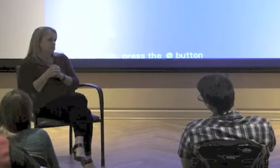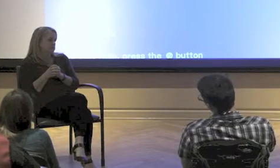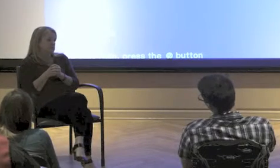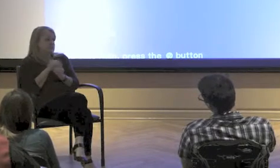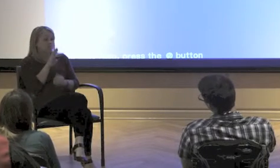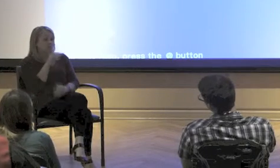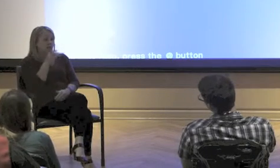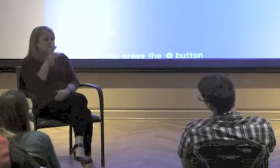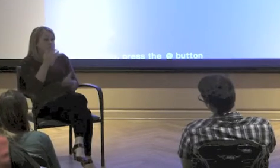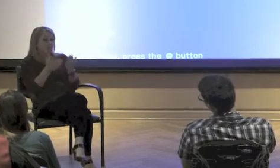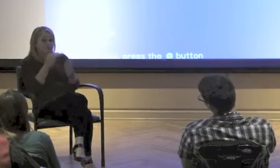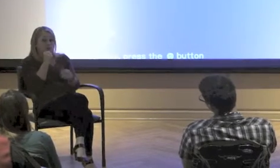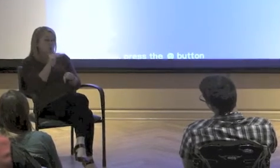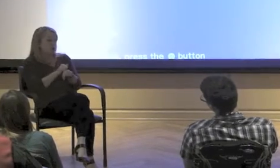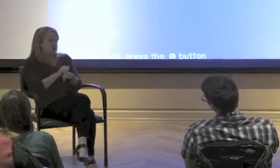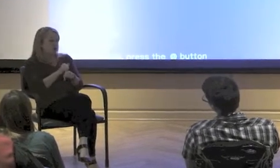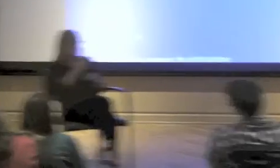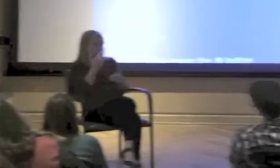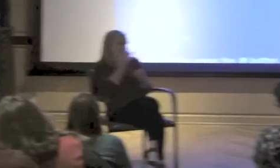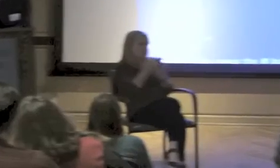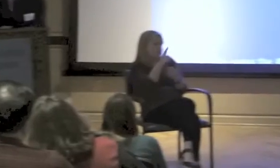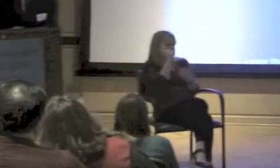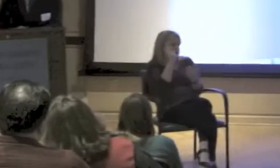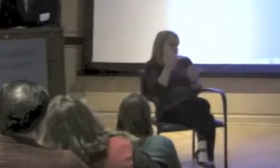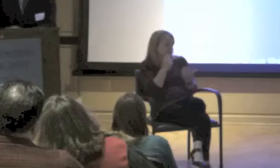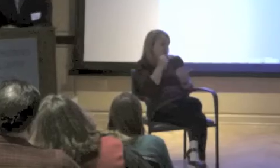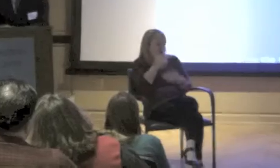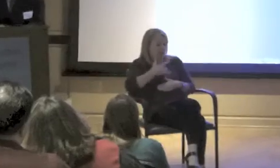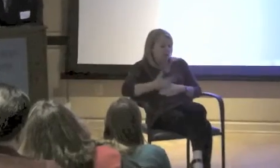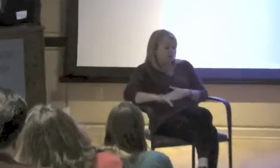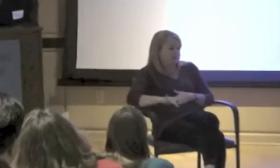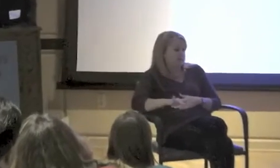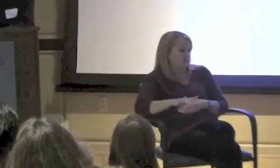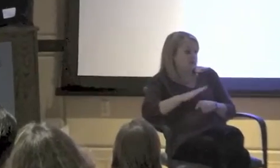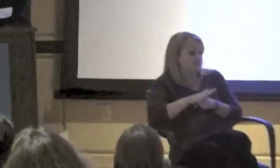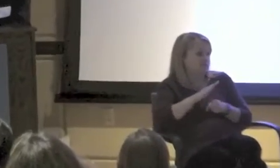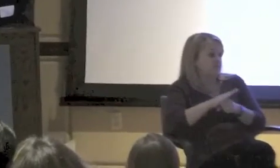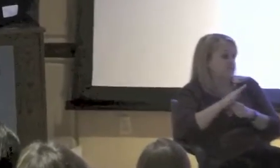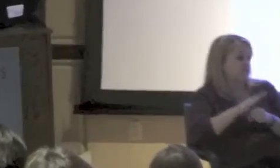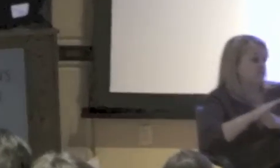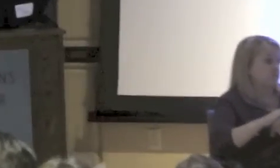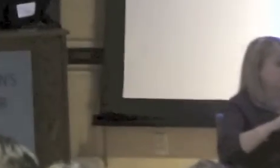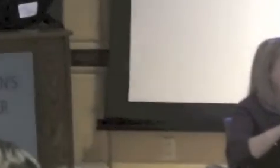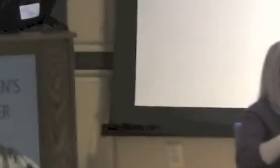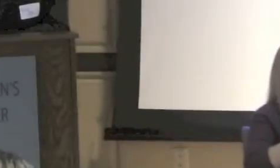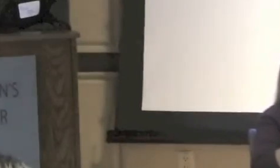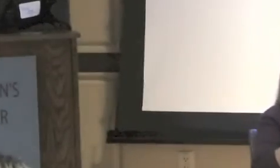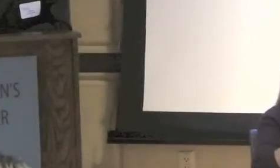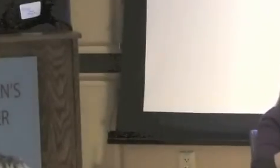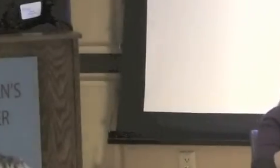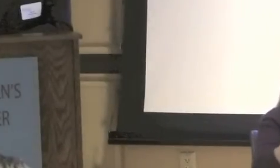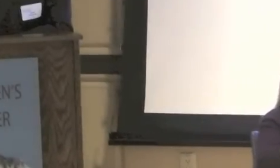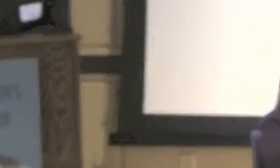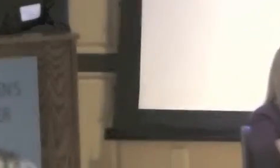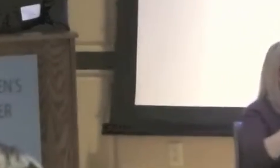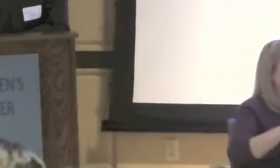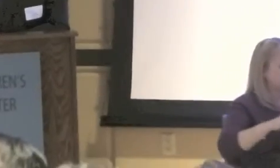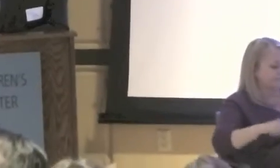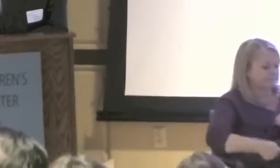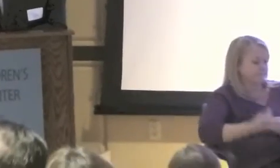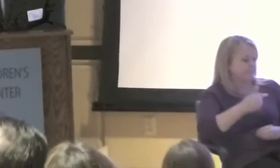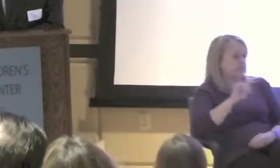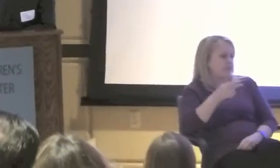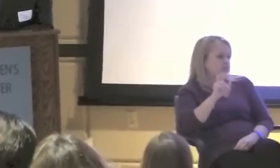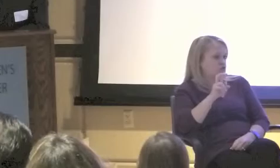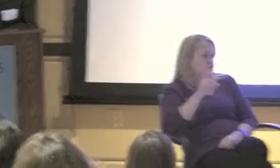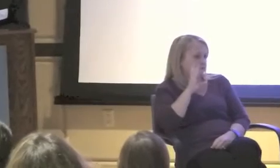The bladder may not work properly because it fails to empty properly, and so we need to use catheters in